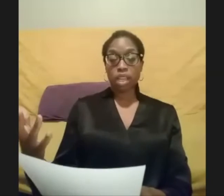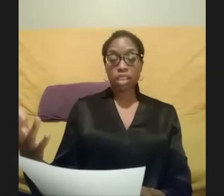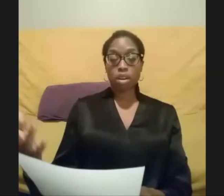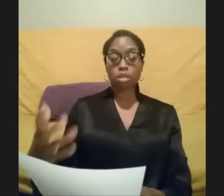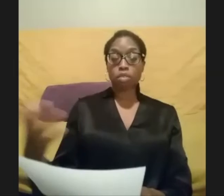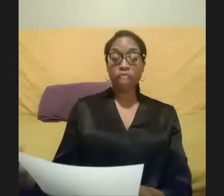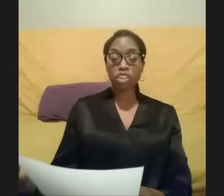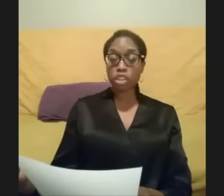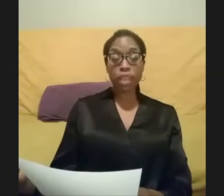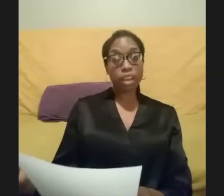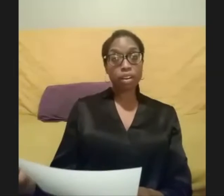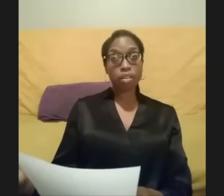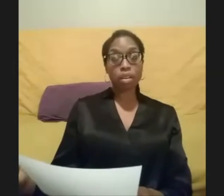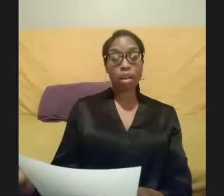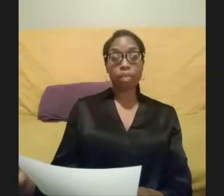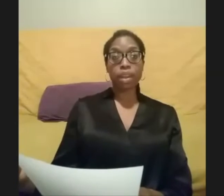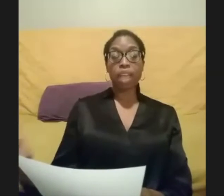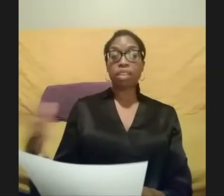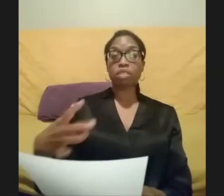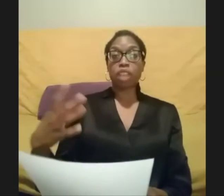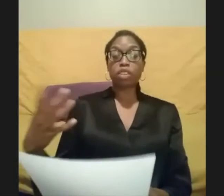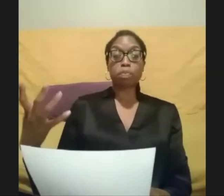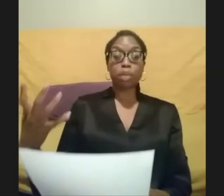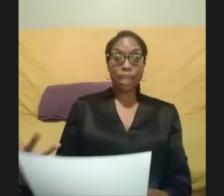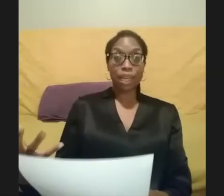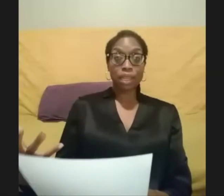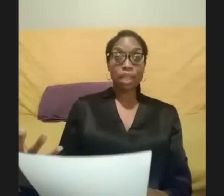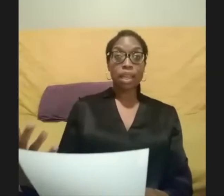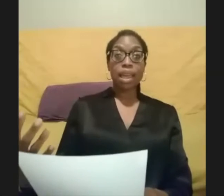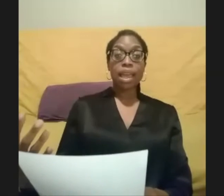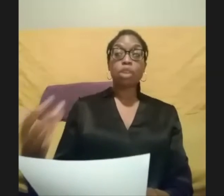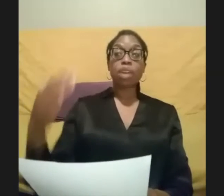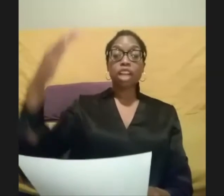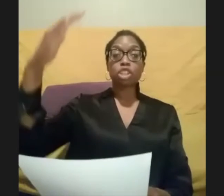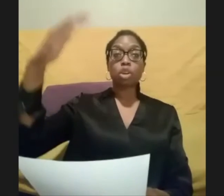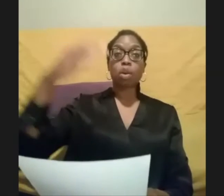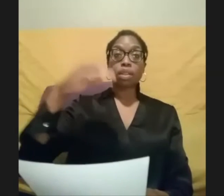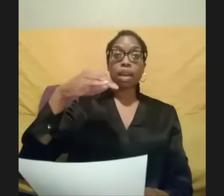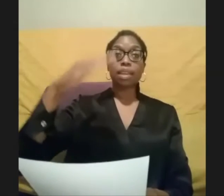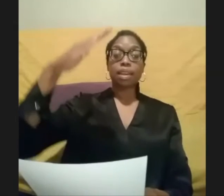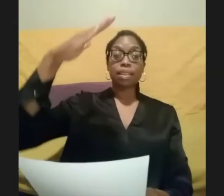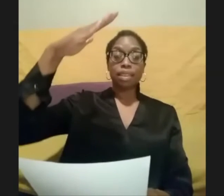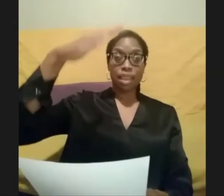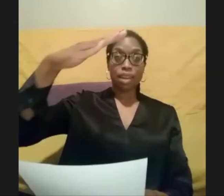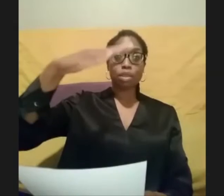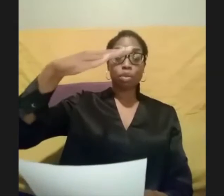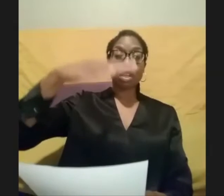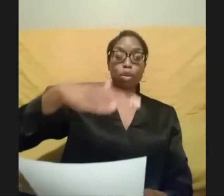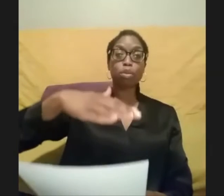called it survivorship care, and having a survivorship plan. And you can actually go online and get the handouts where they go